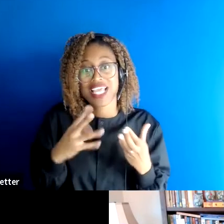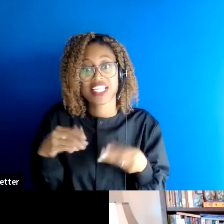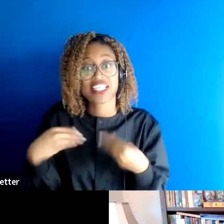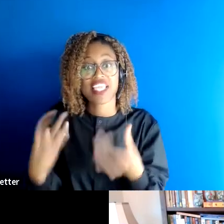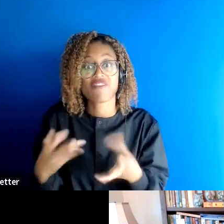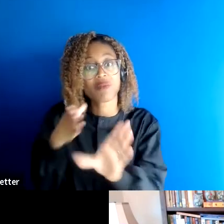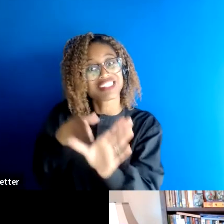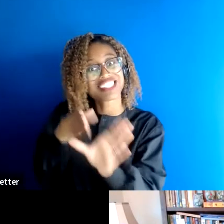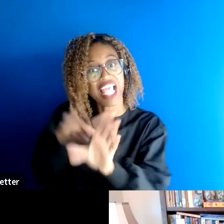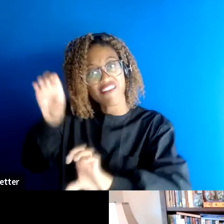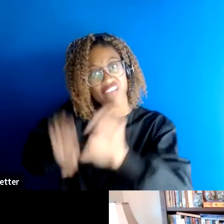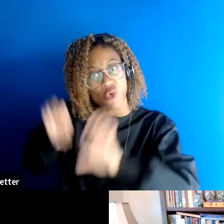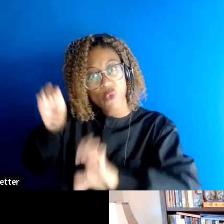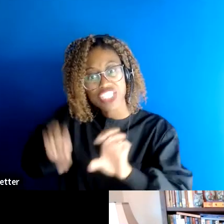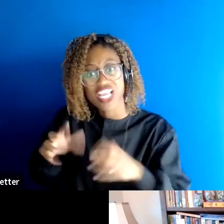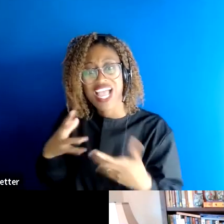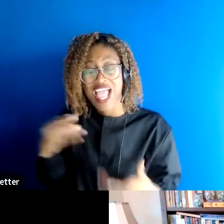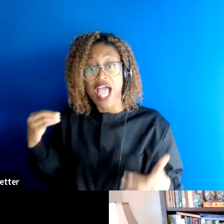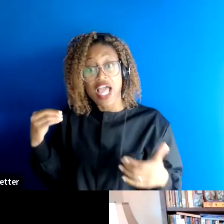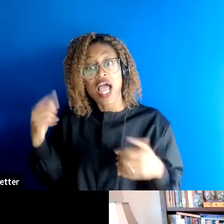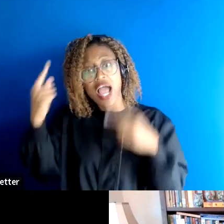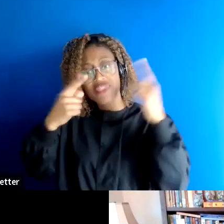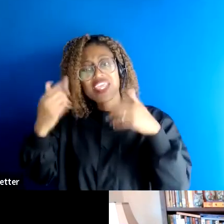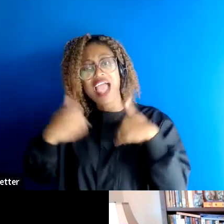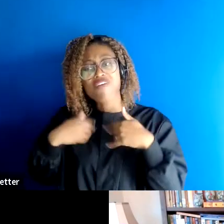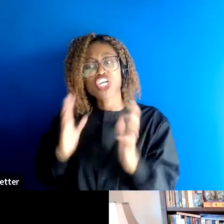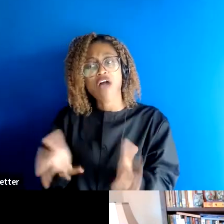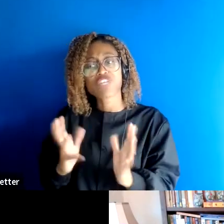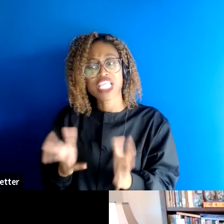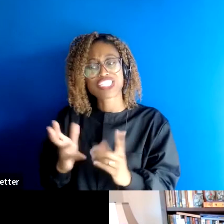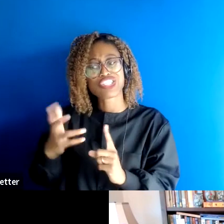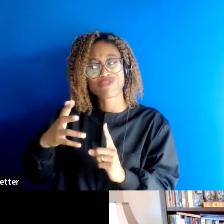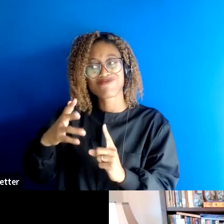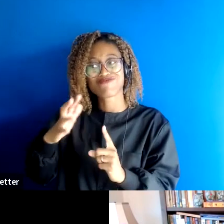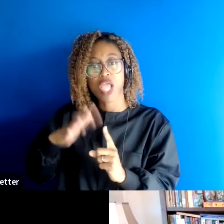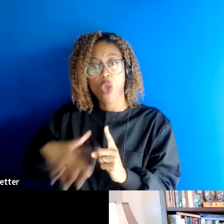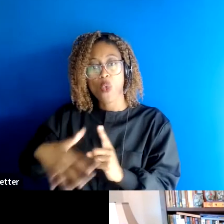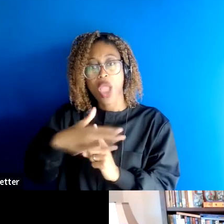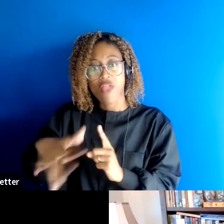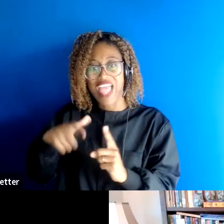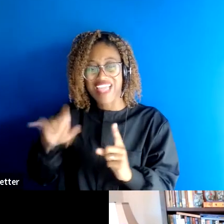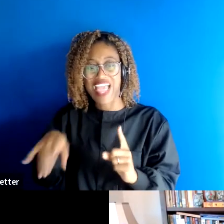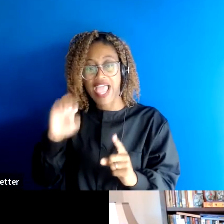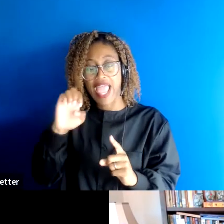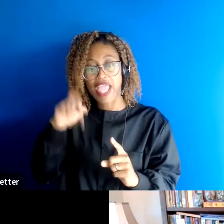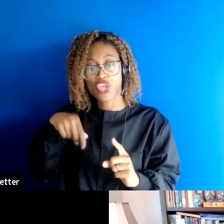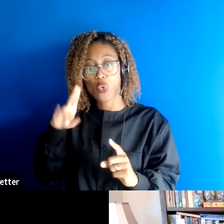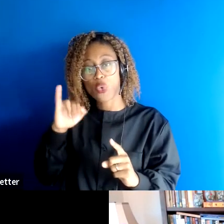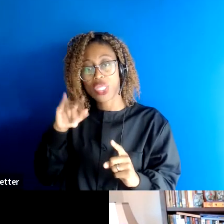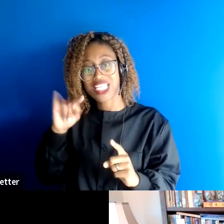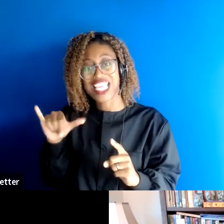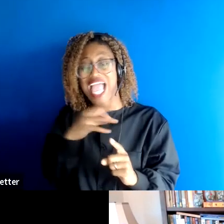psych evaluations. And I think that having conversations around this equity and construct